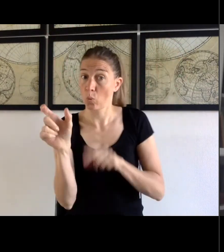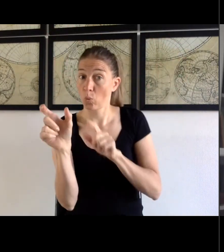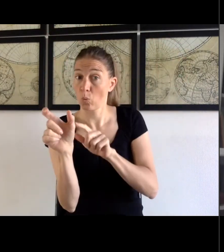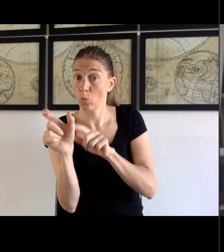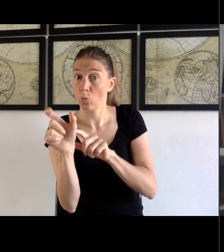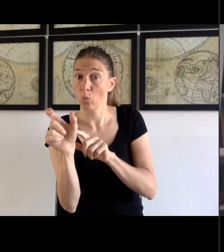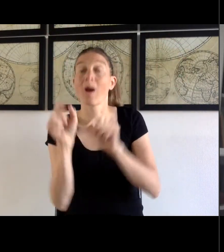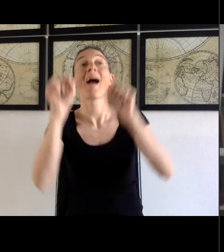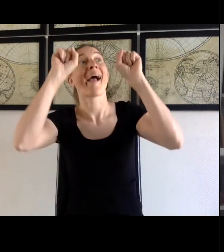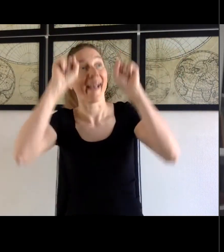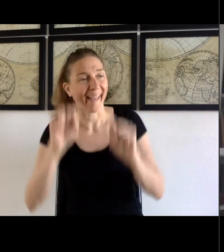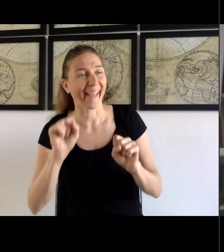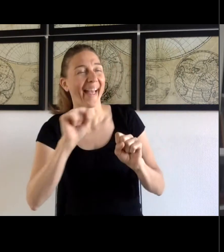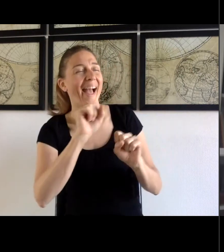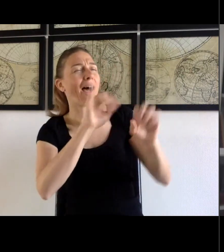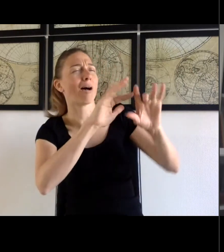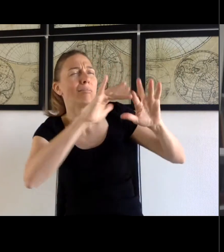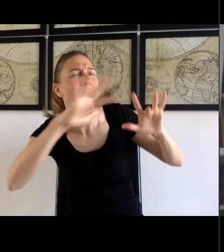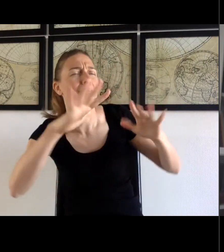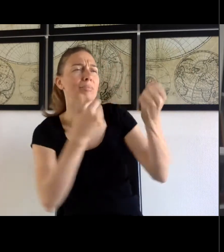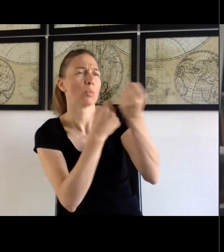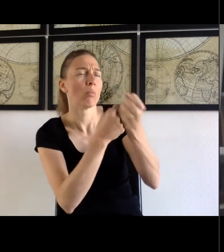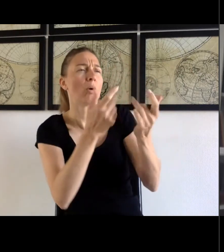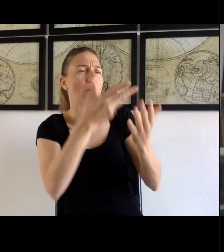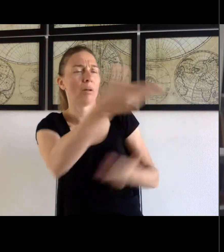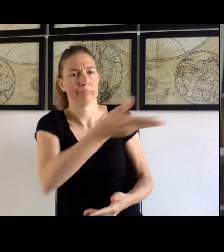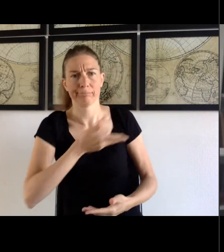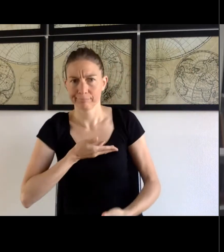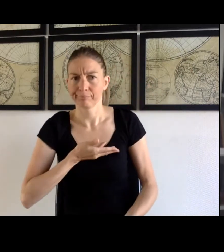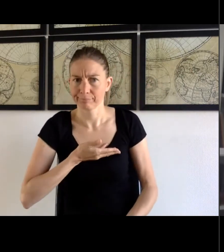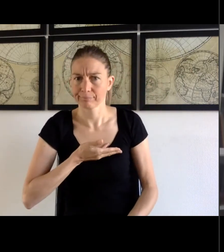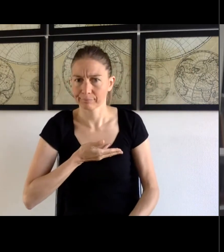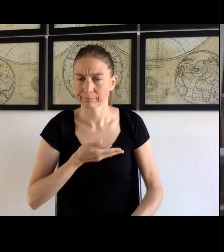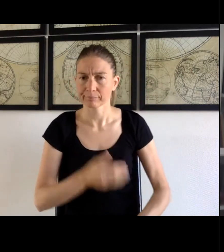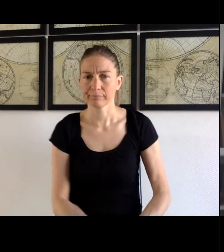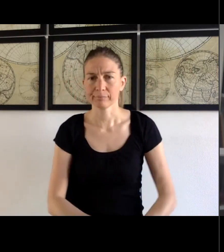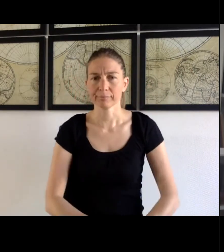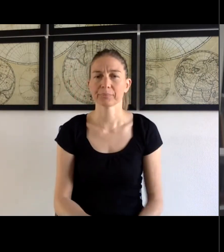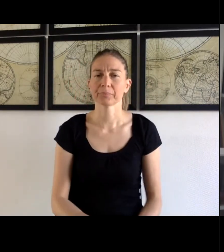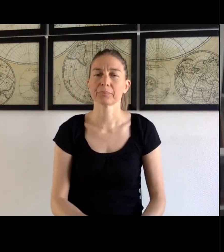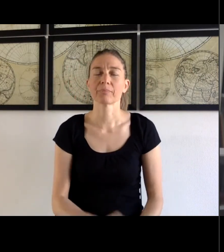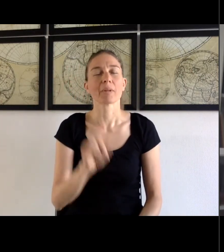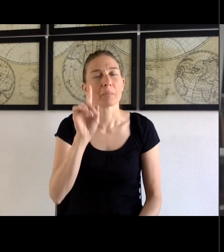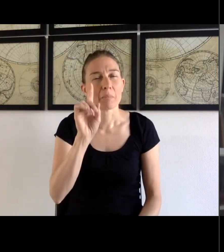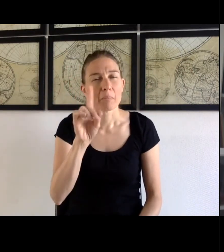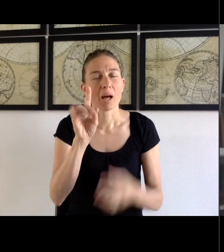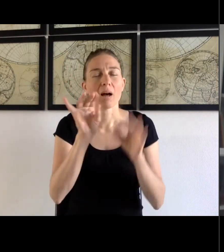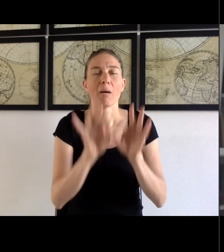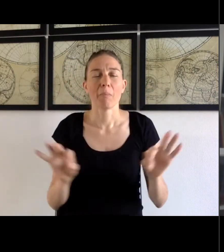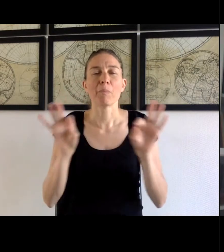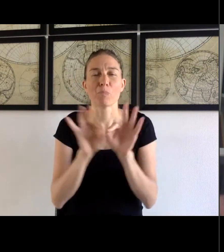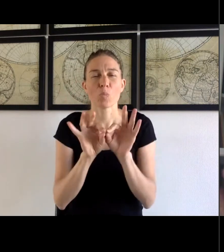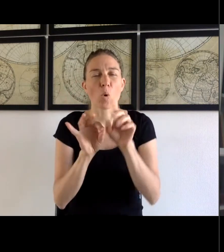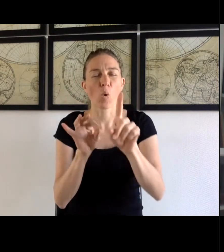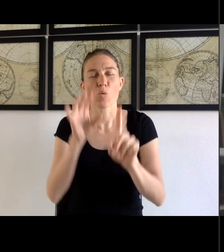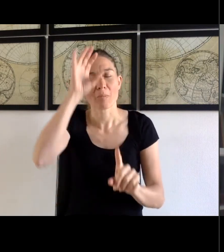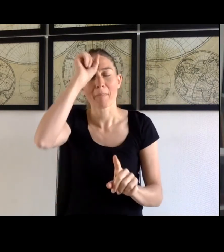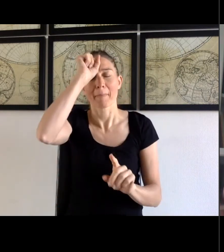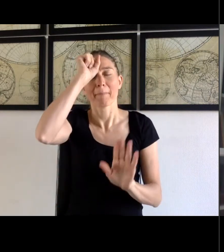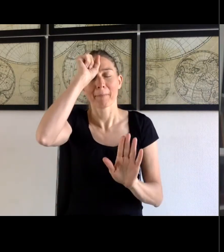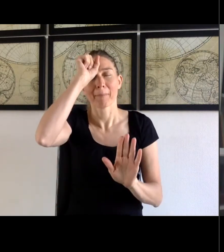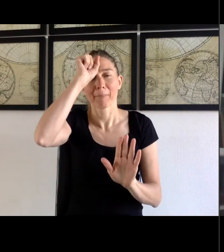the schemes and protections available for the whole population. It is important, though, to remember, and I believe to make a